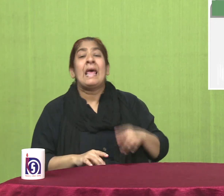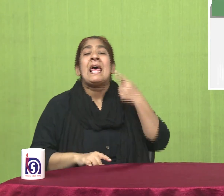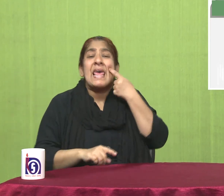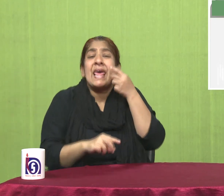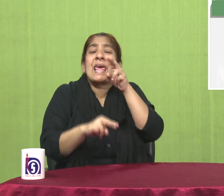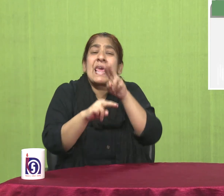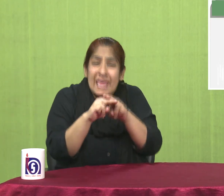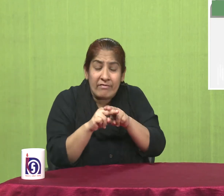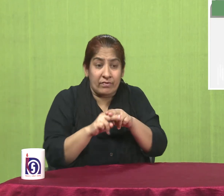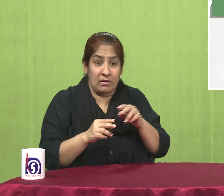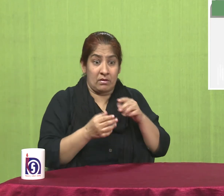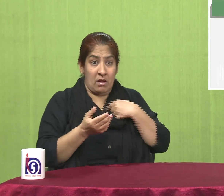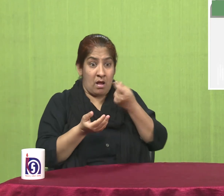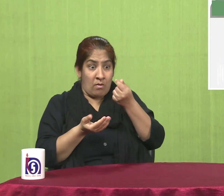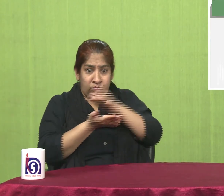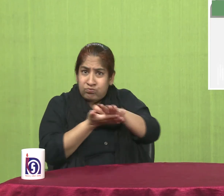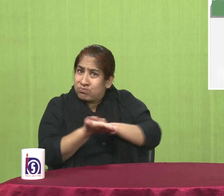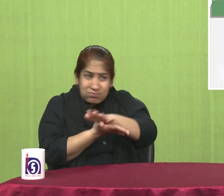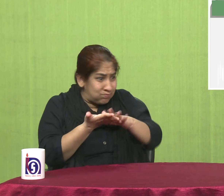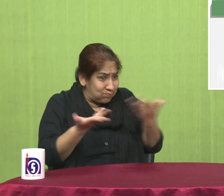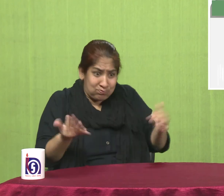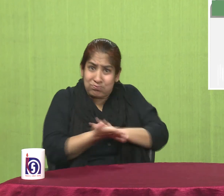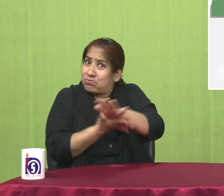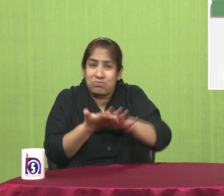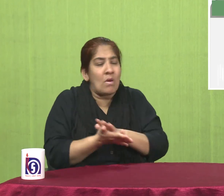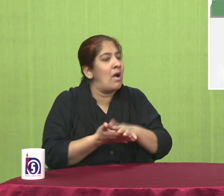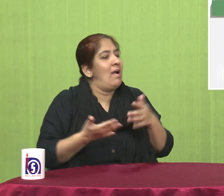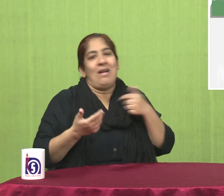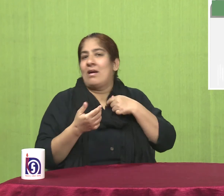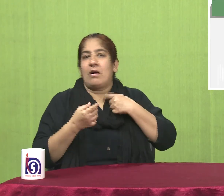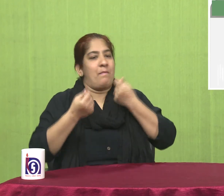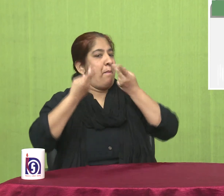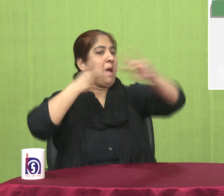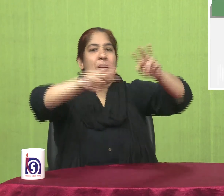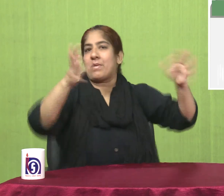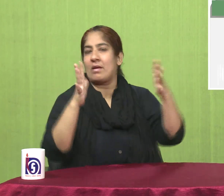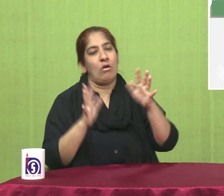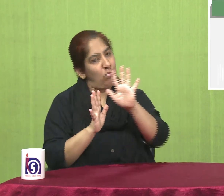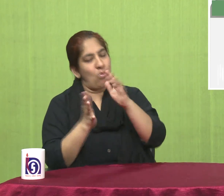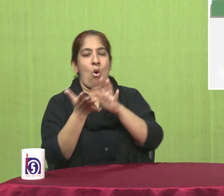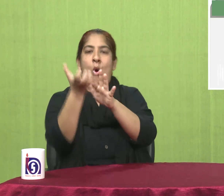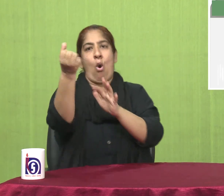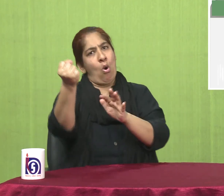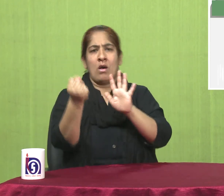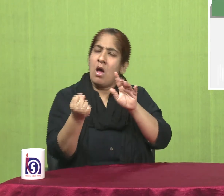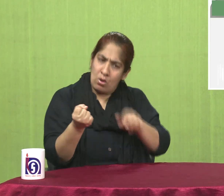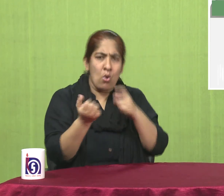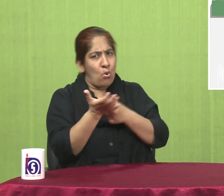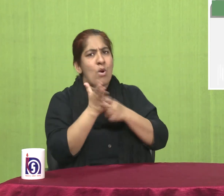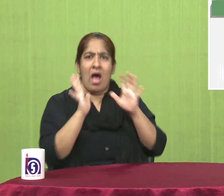for the benefit of all the people working there. So, dividend is usually a part